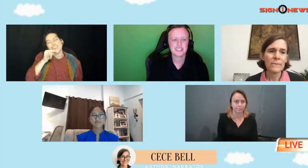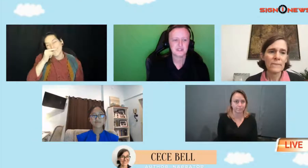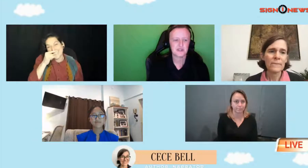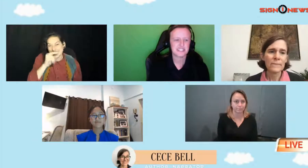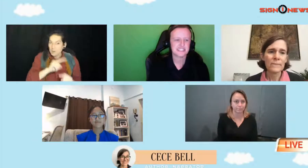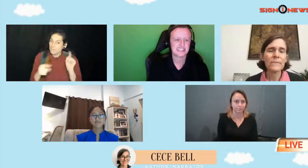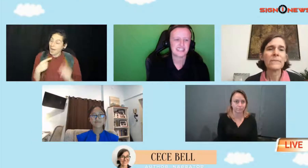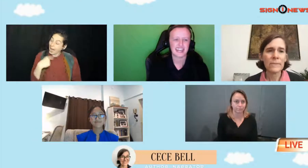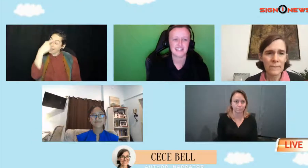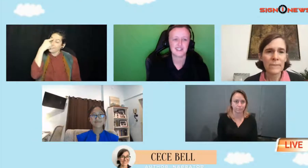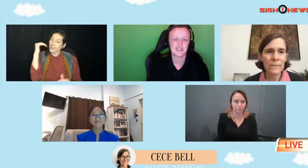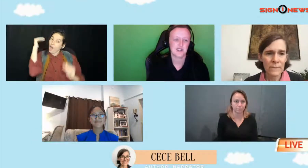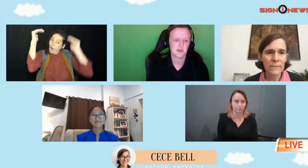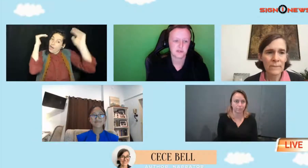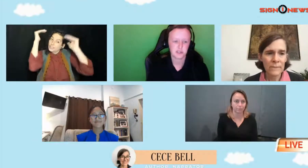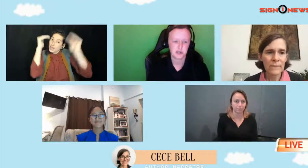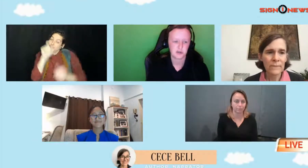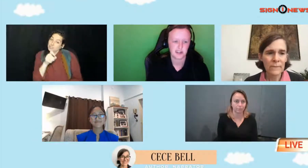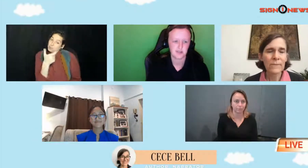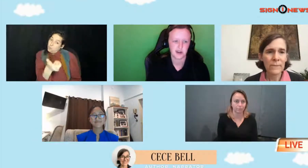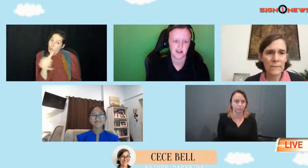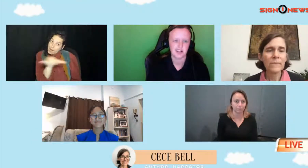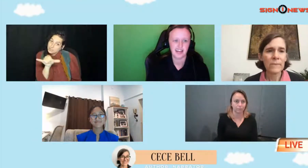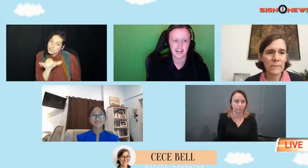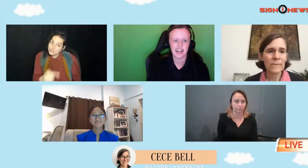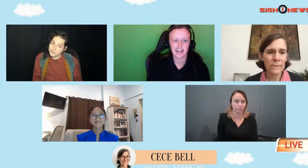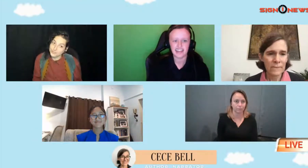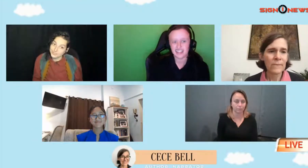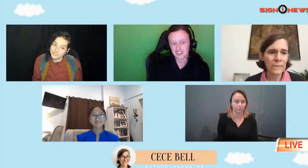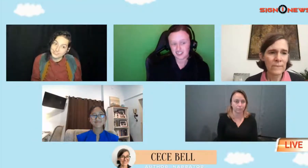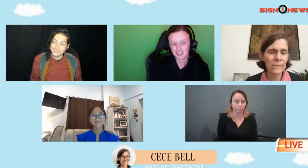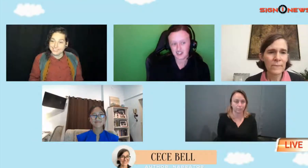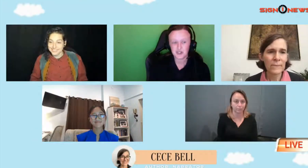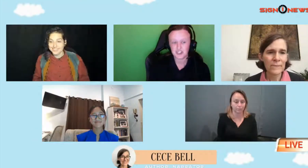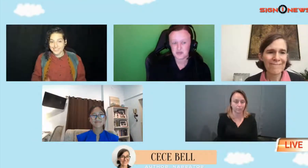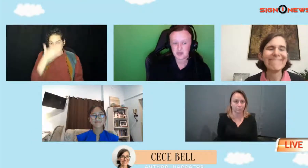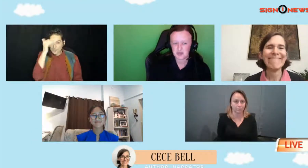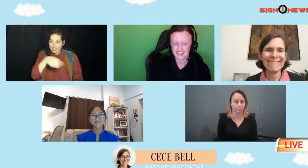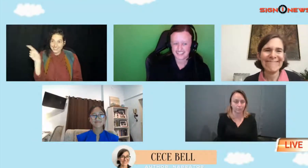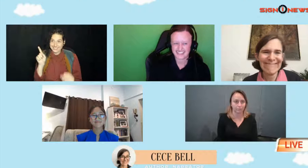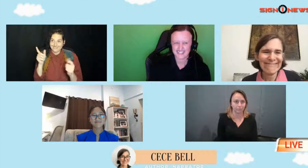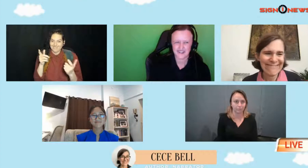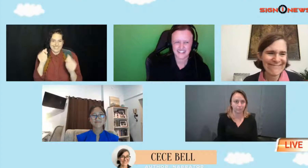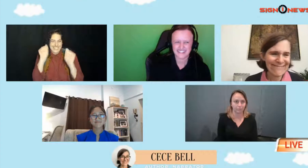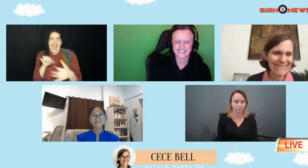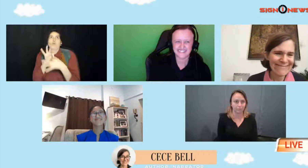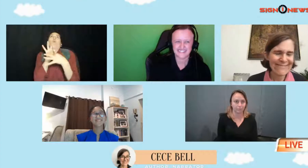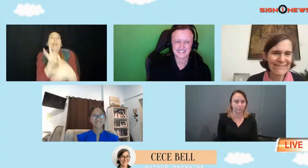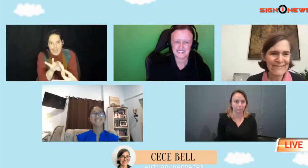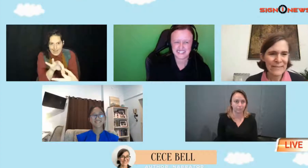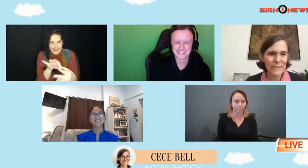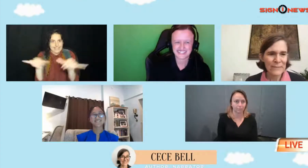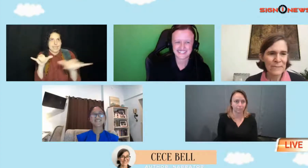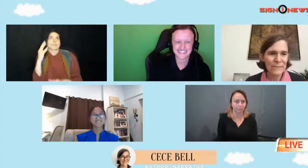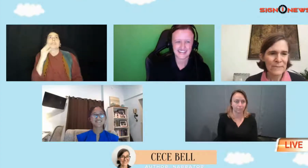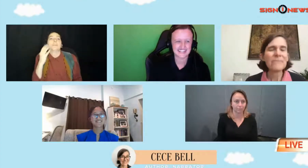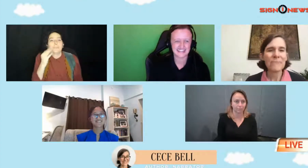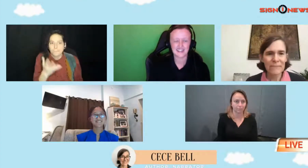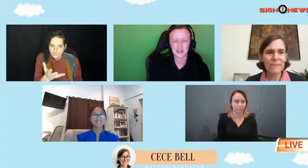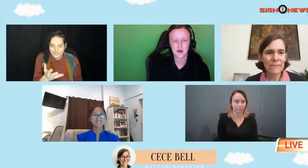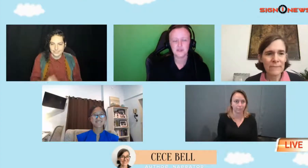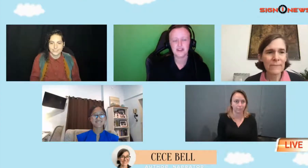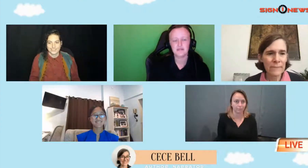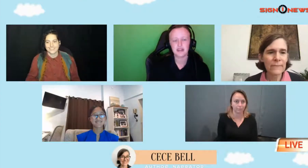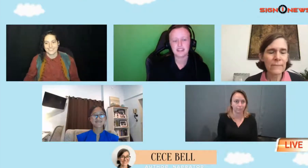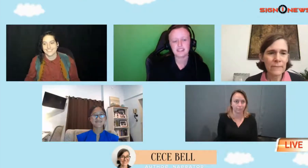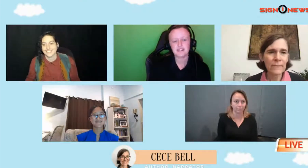really enjoy seeing it. And it's so cute as well. And I think adults should be watching it as well, even though it's for kids. Because I